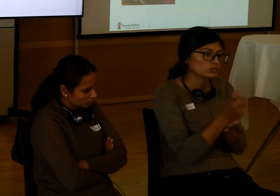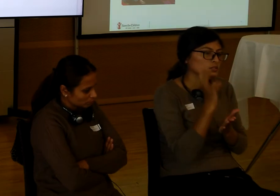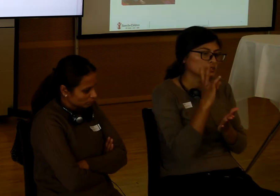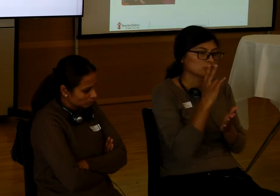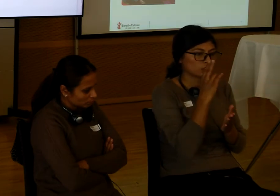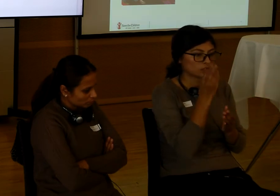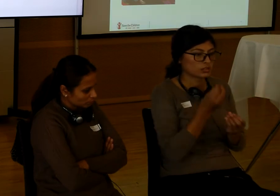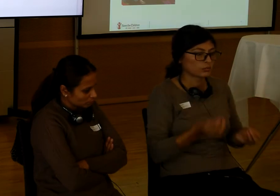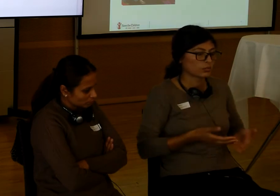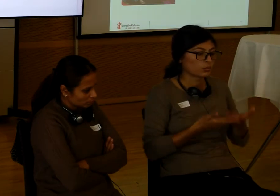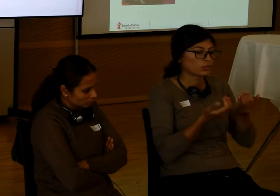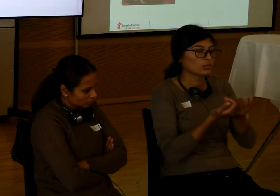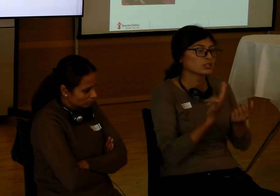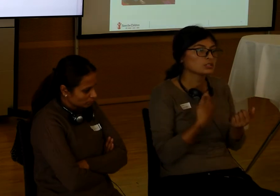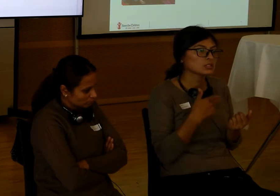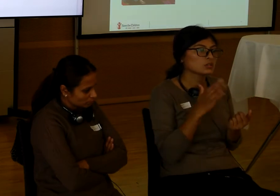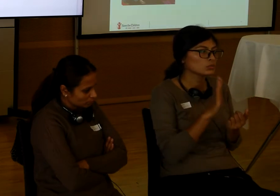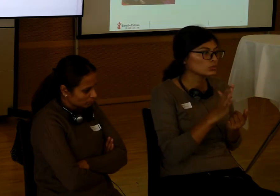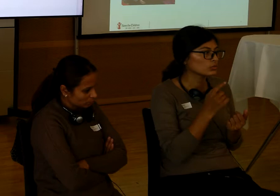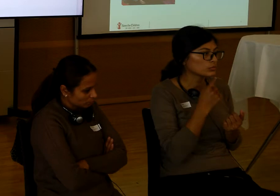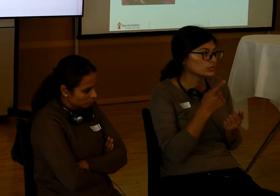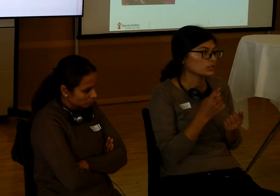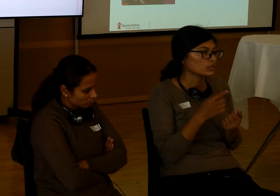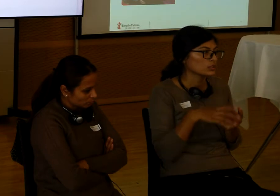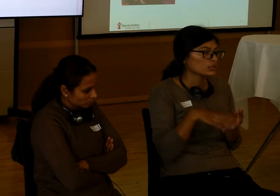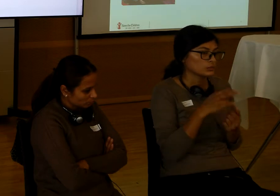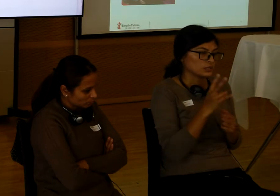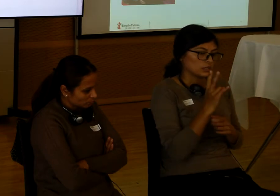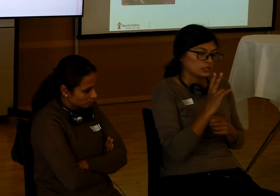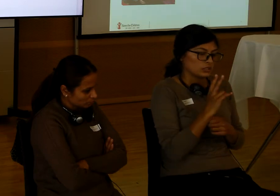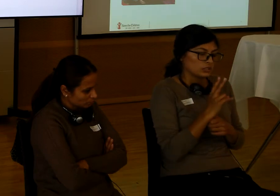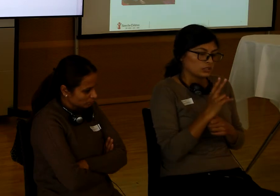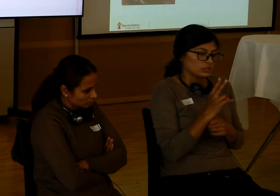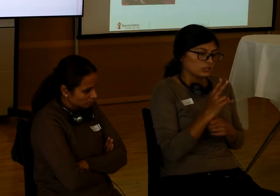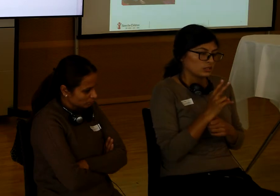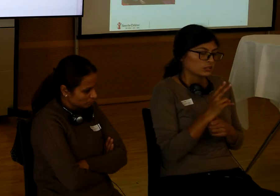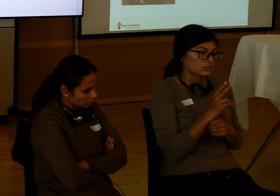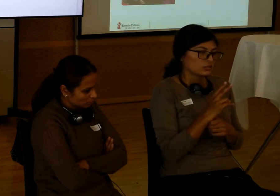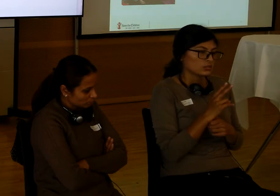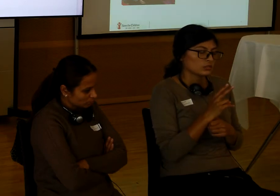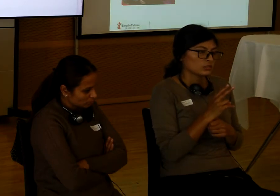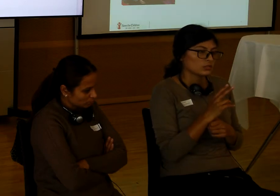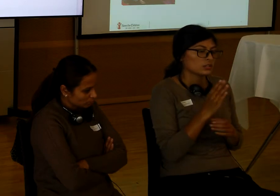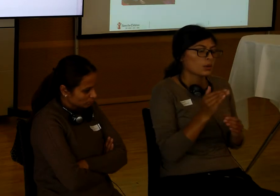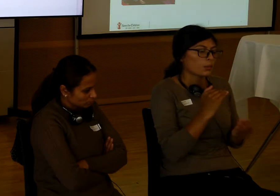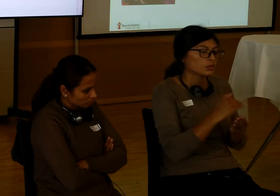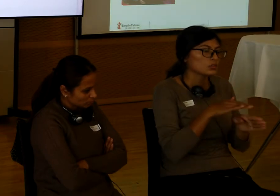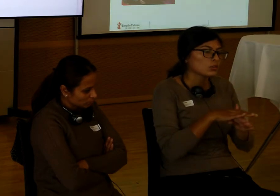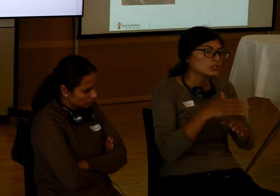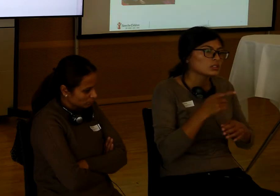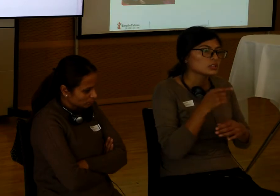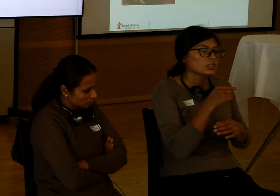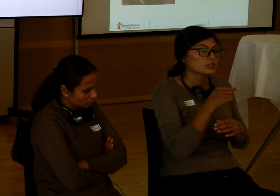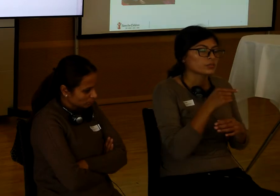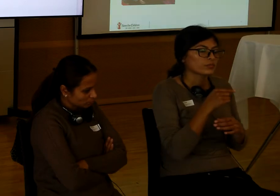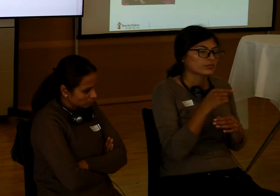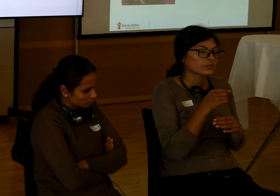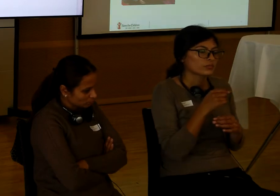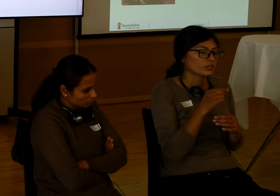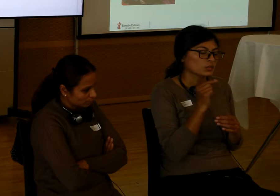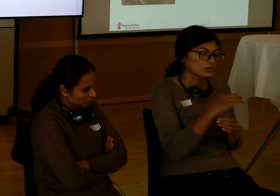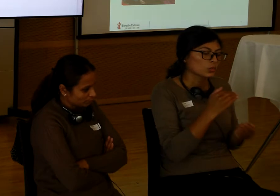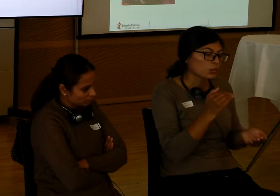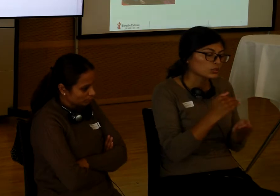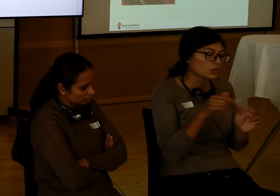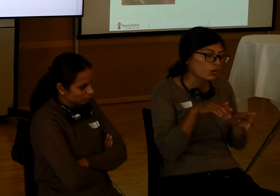general. Namely, that all children learn and that teachers are able to support learners according to their